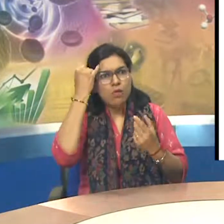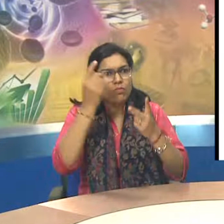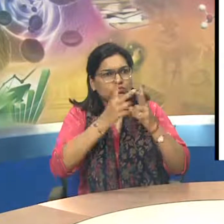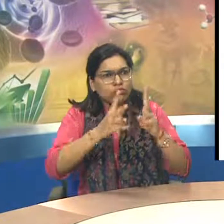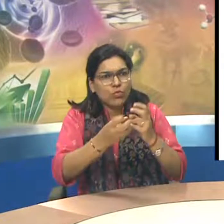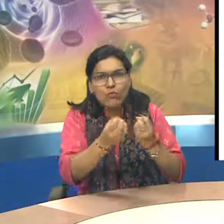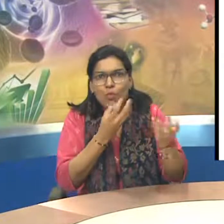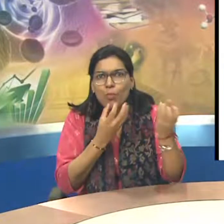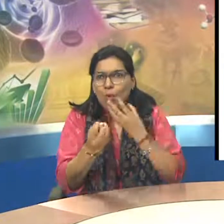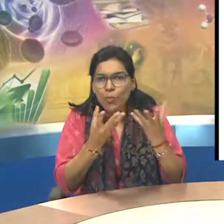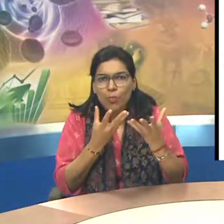two